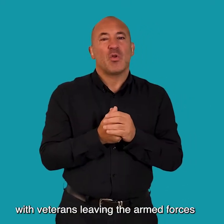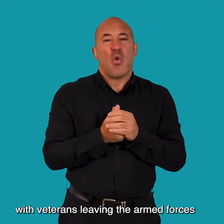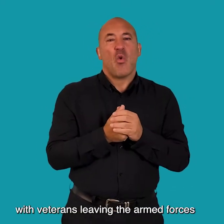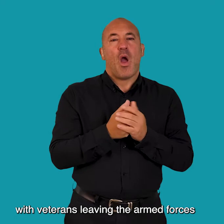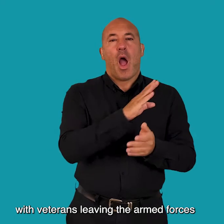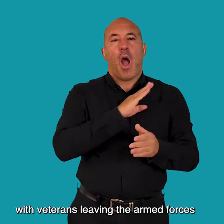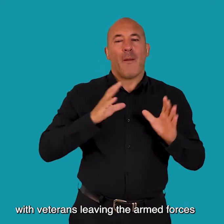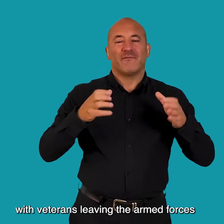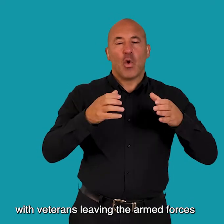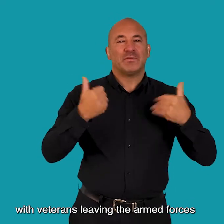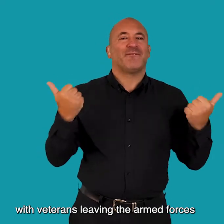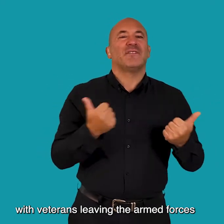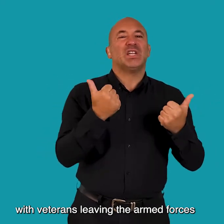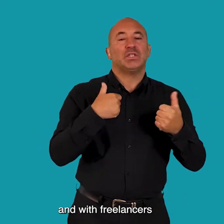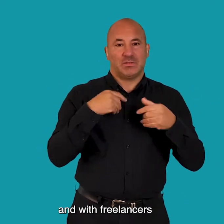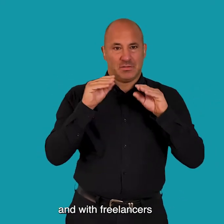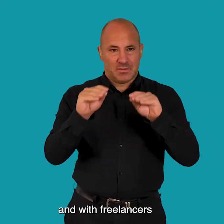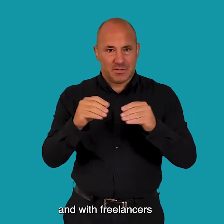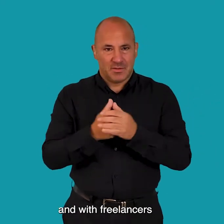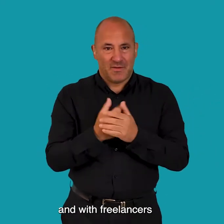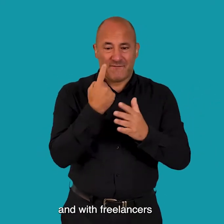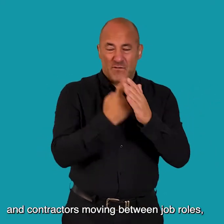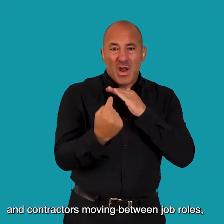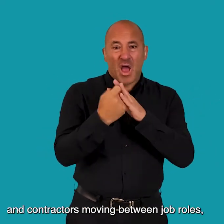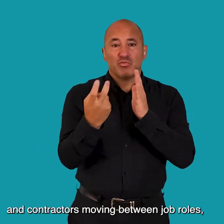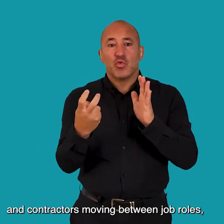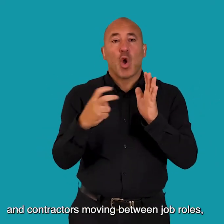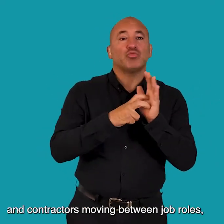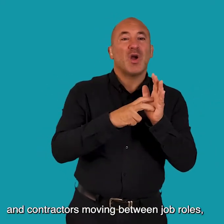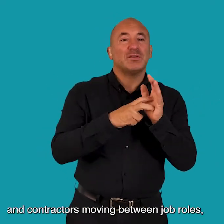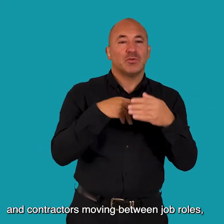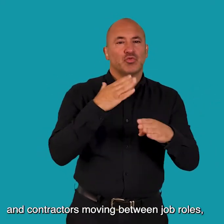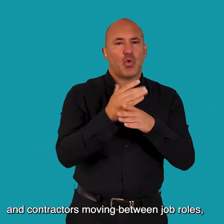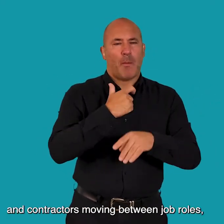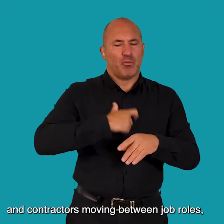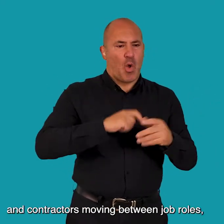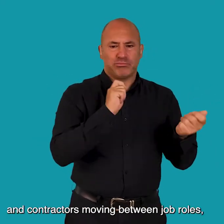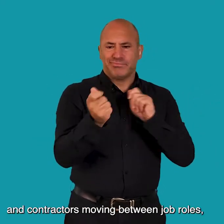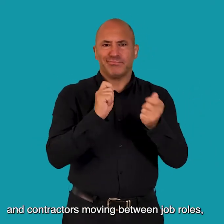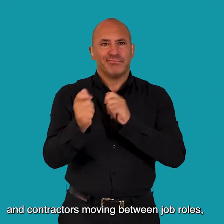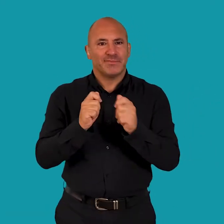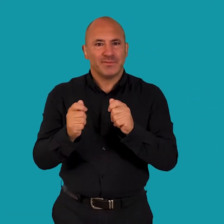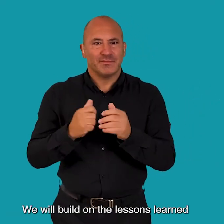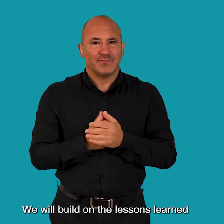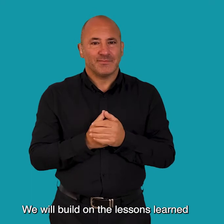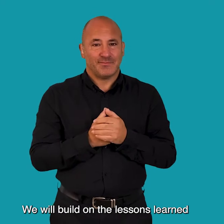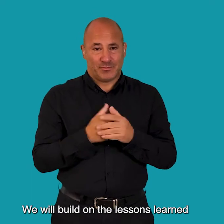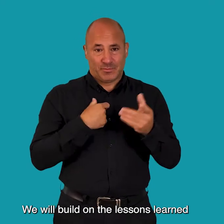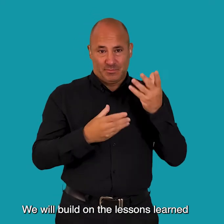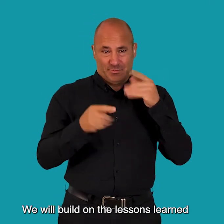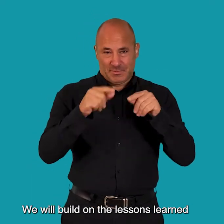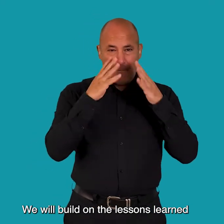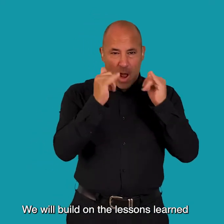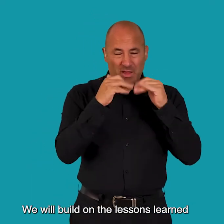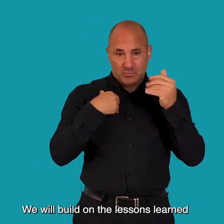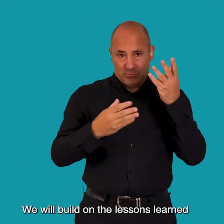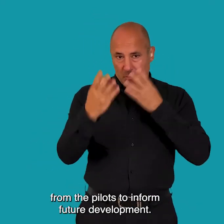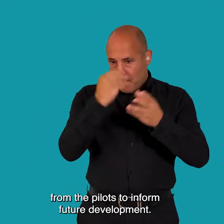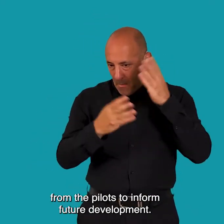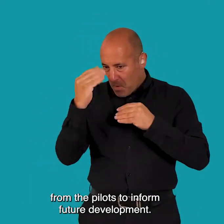armed forces, and with freelancers and contractors moving between job roles. We will build on the lessons learned from the pilots